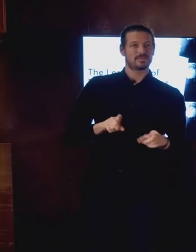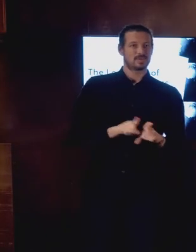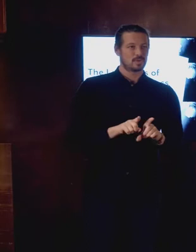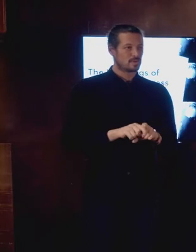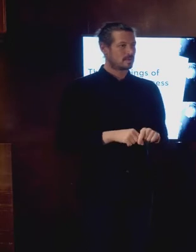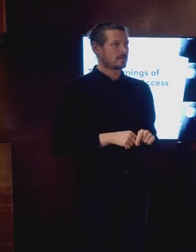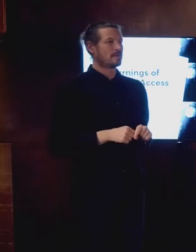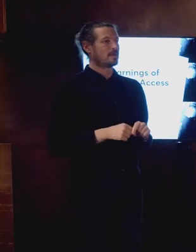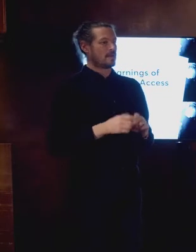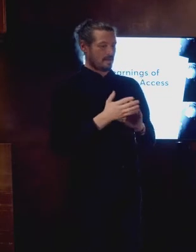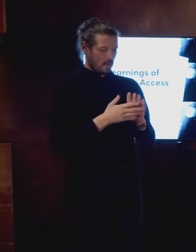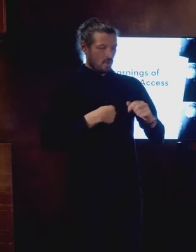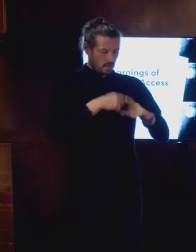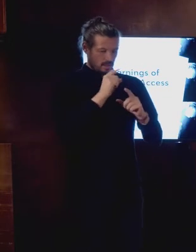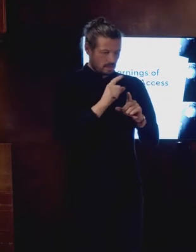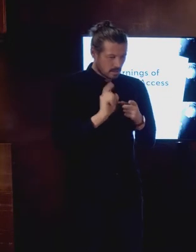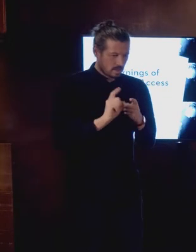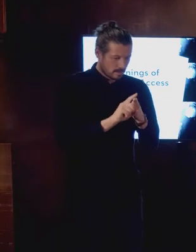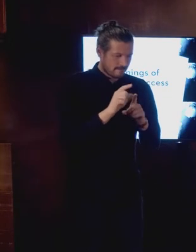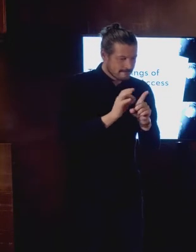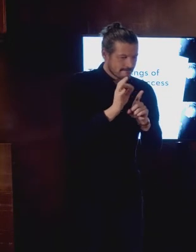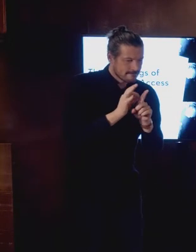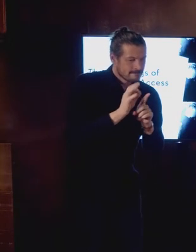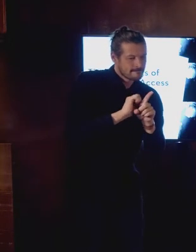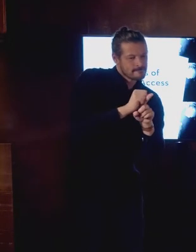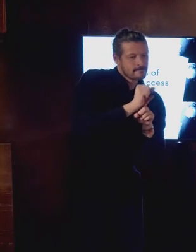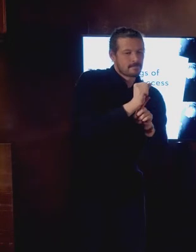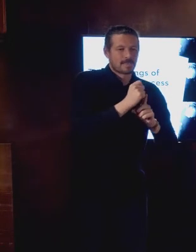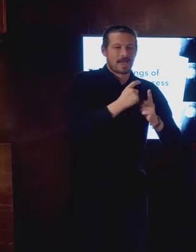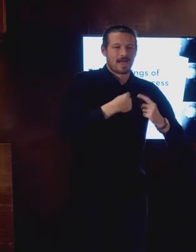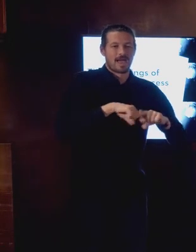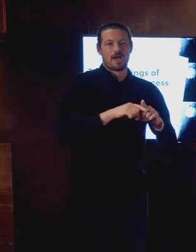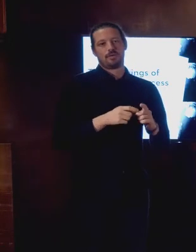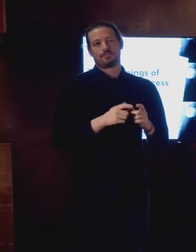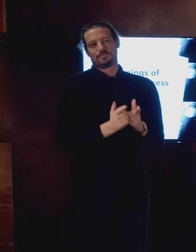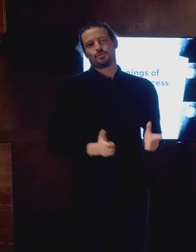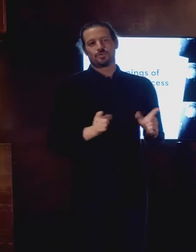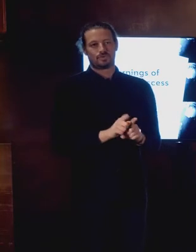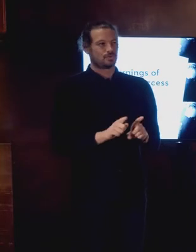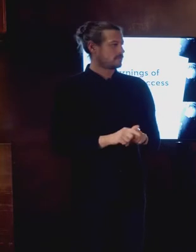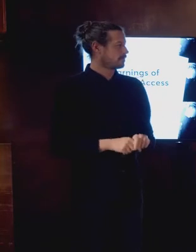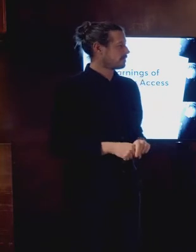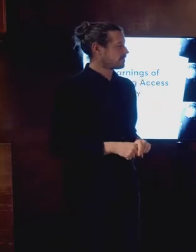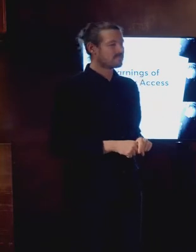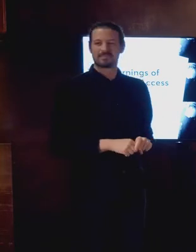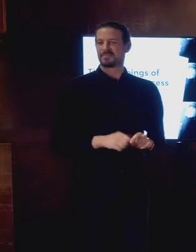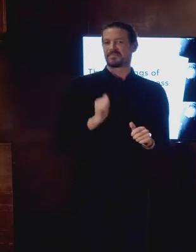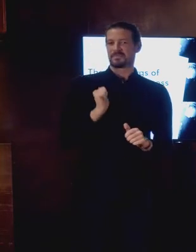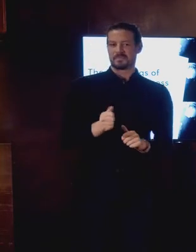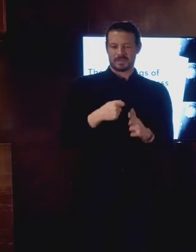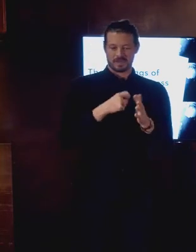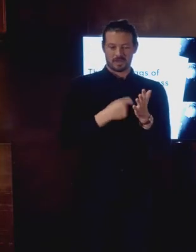we could keep going further with trying to learn the language as well. Yeah. So great. Krista's fantastic.